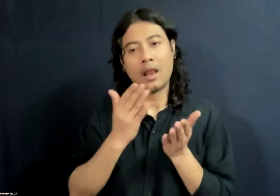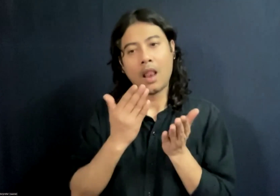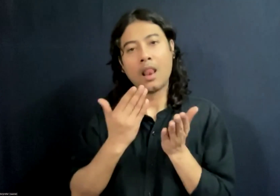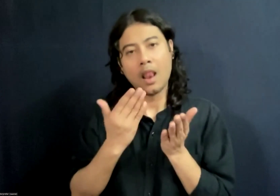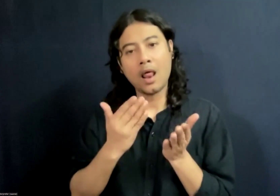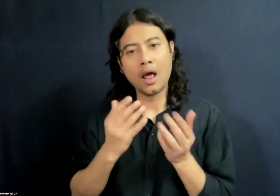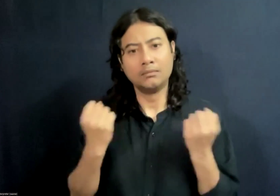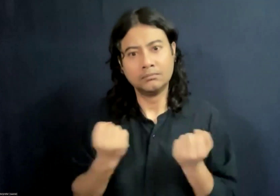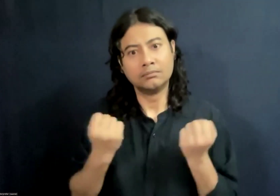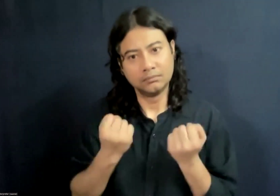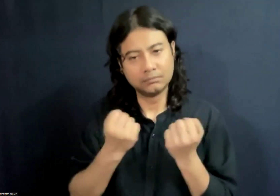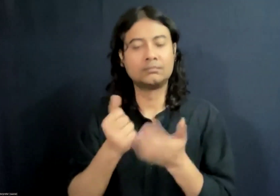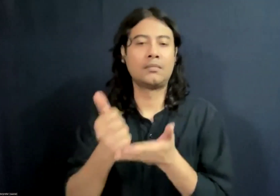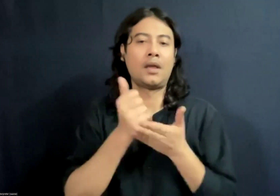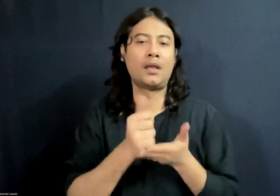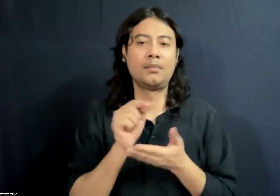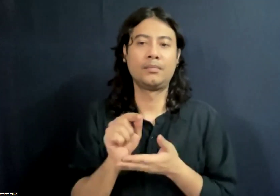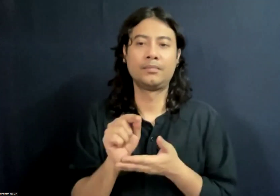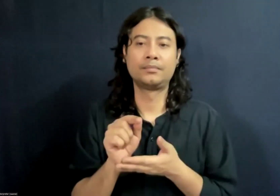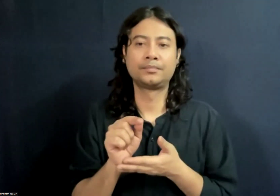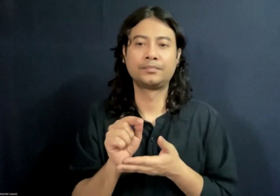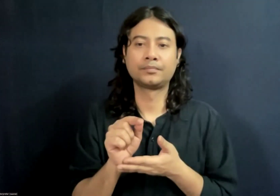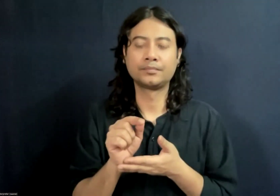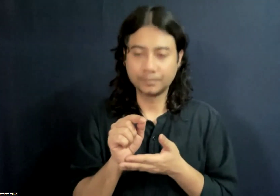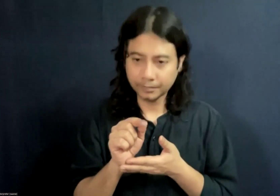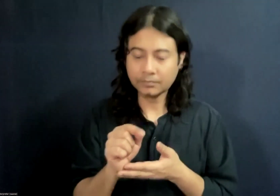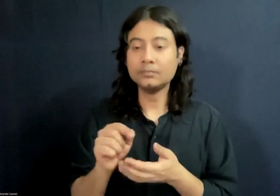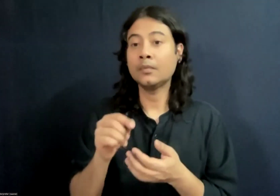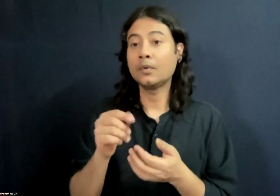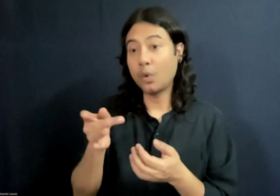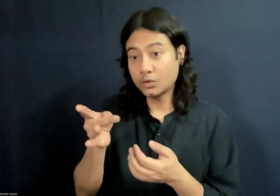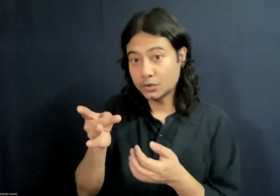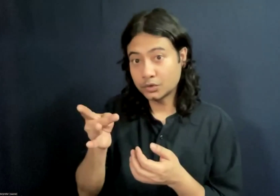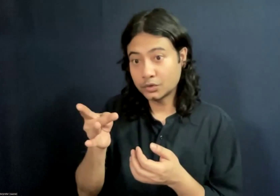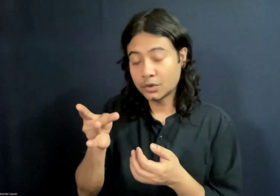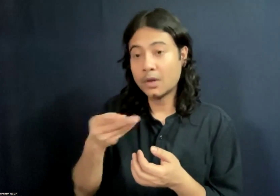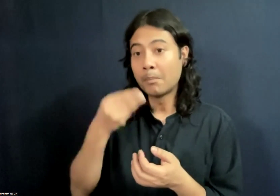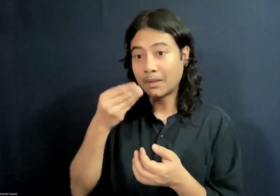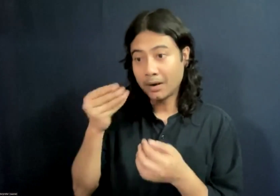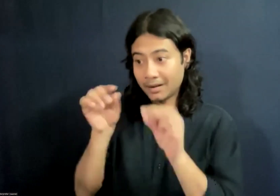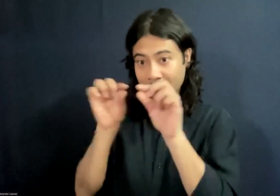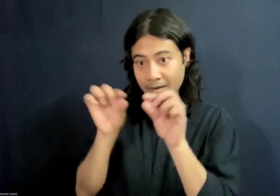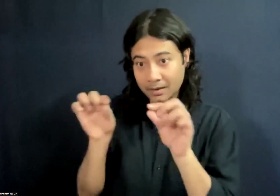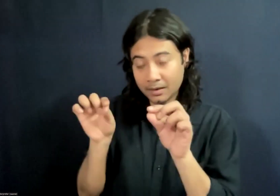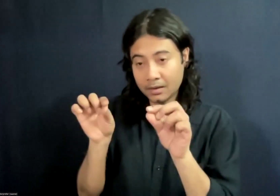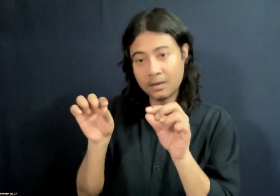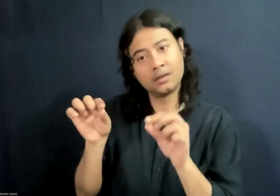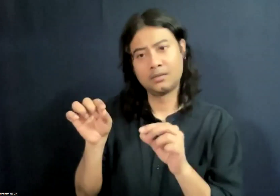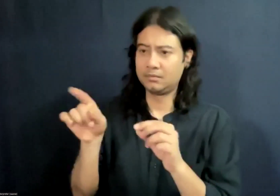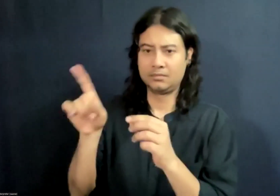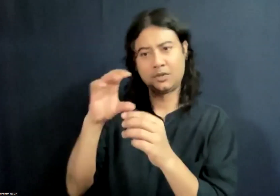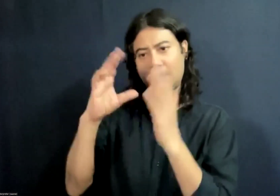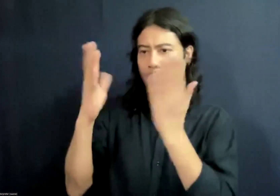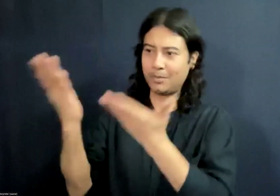in case we are doing some service to the Lord, it is an indication that our sins